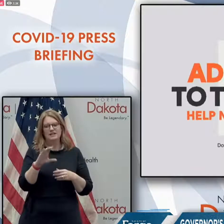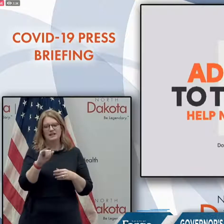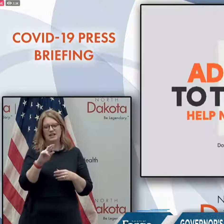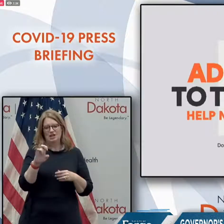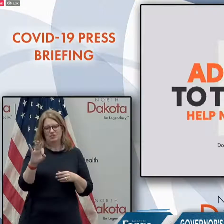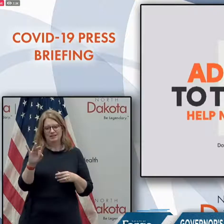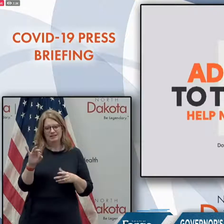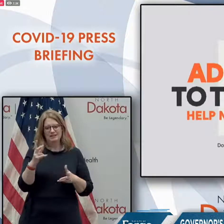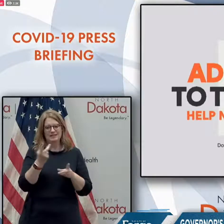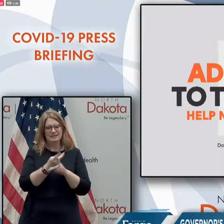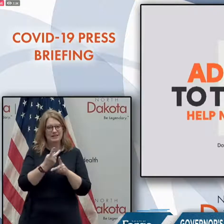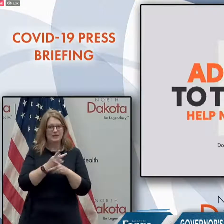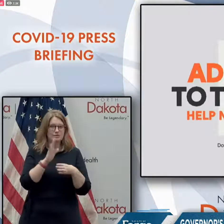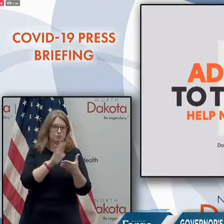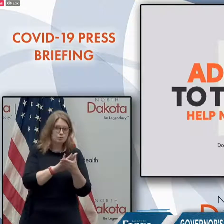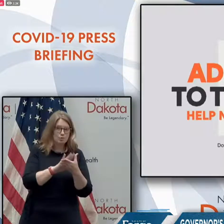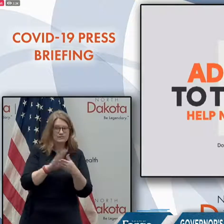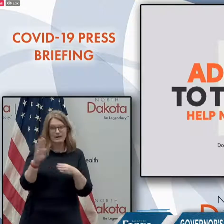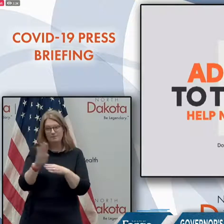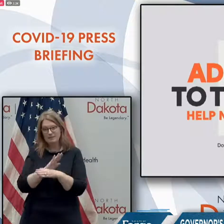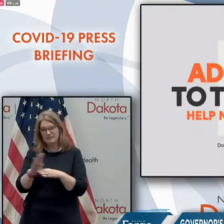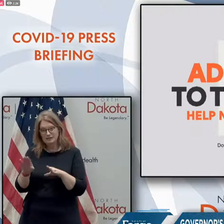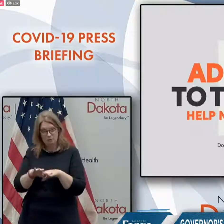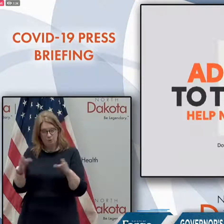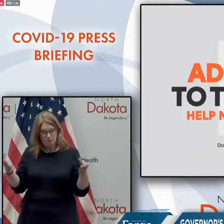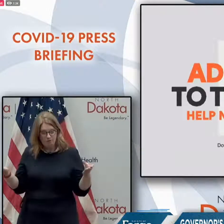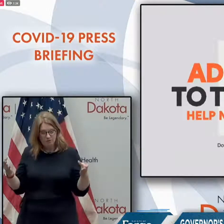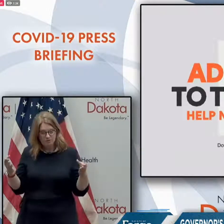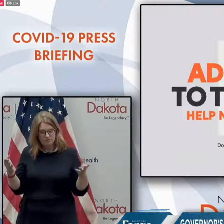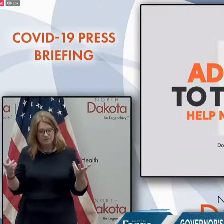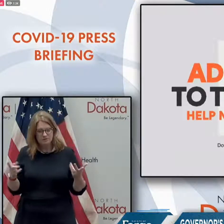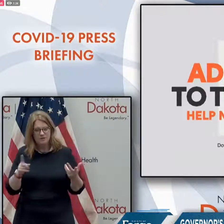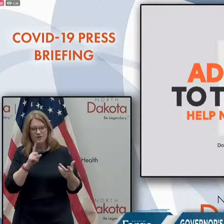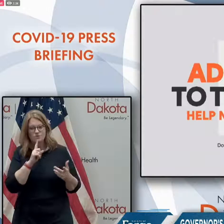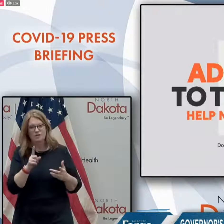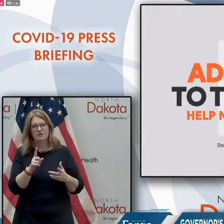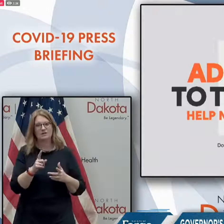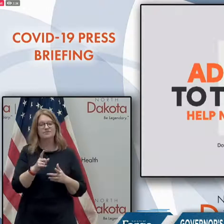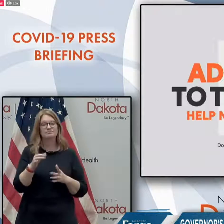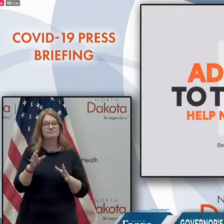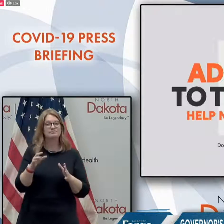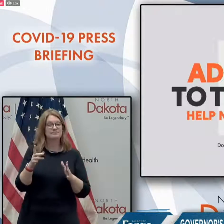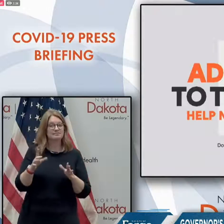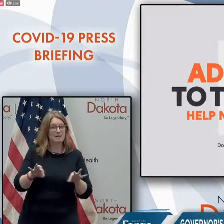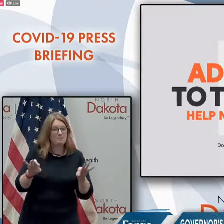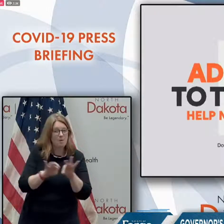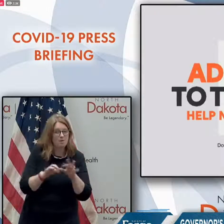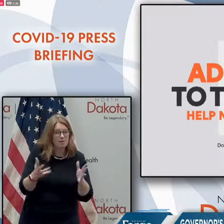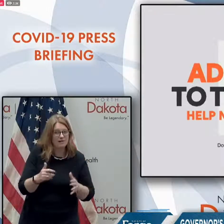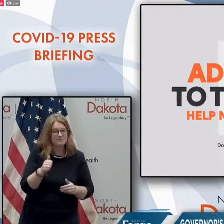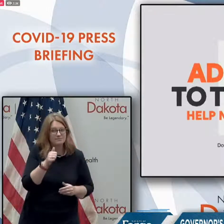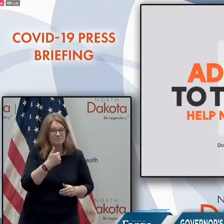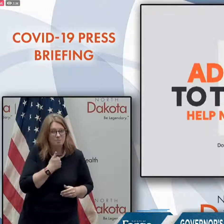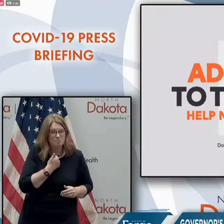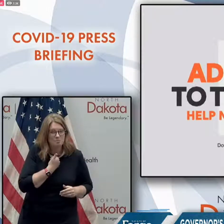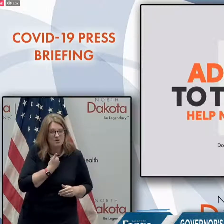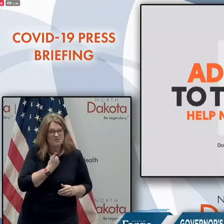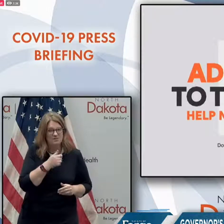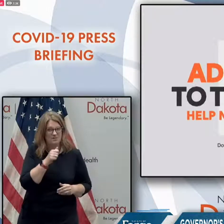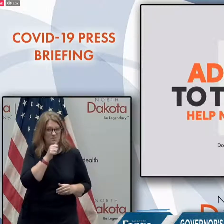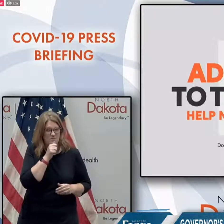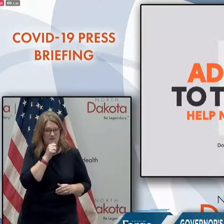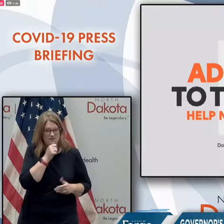in keeping schools and businesses open while maintaining personal privacy. This new app provides proactive alerts